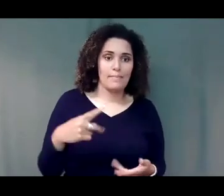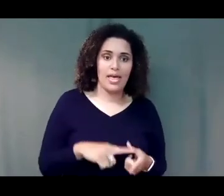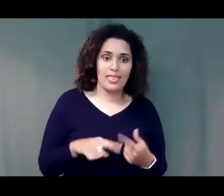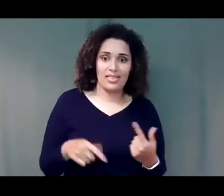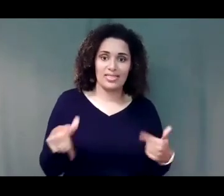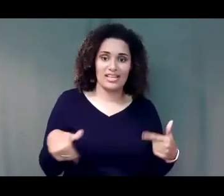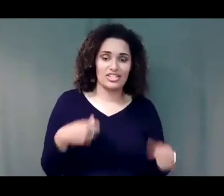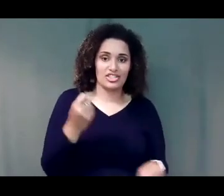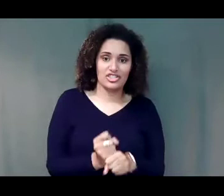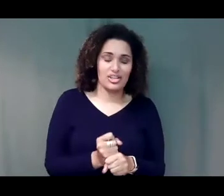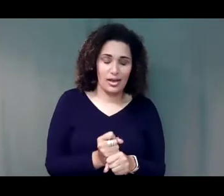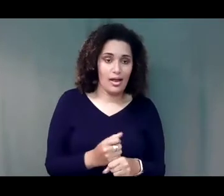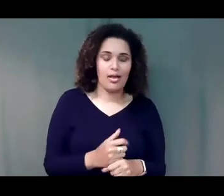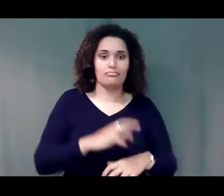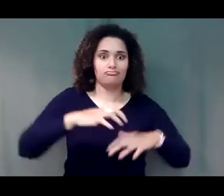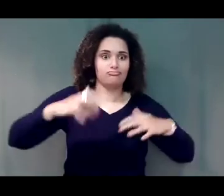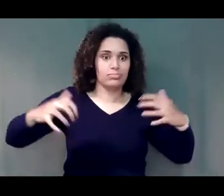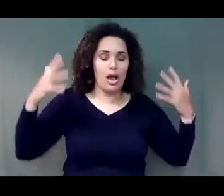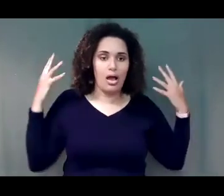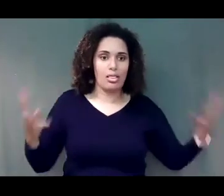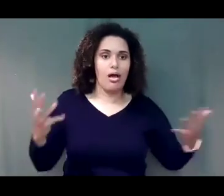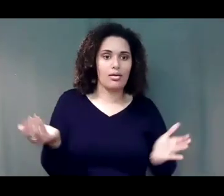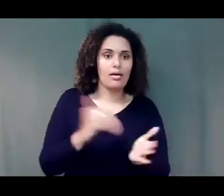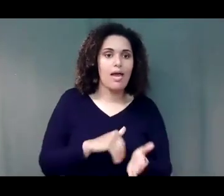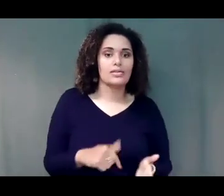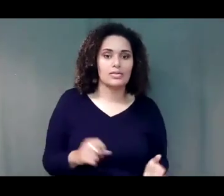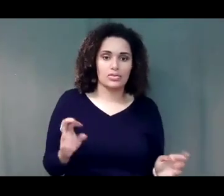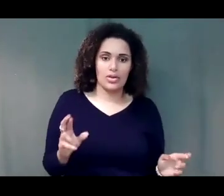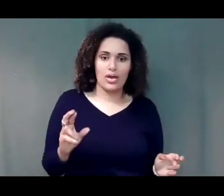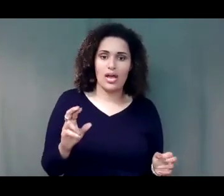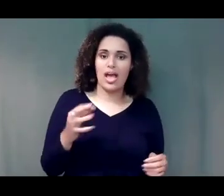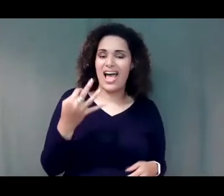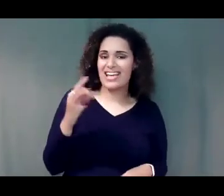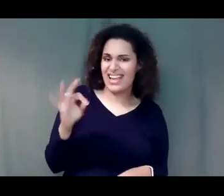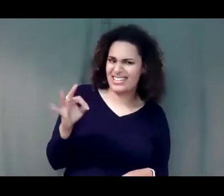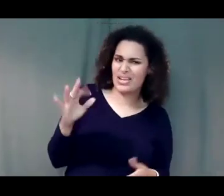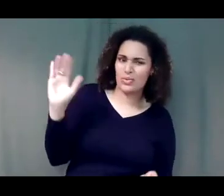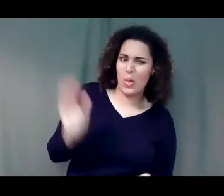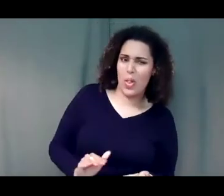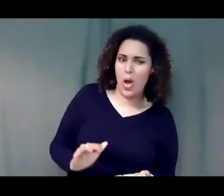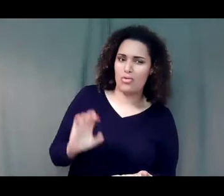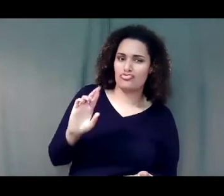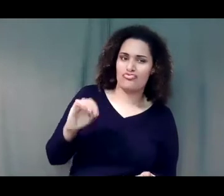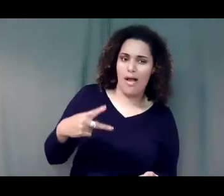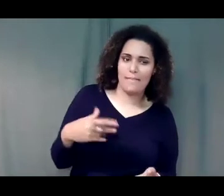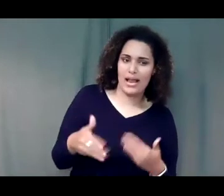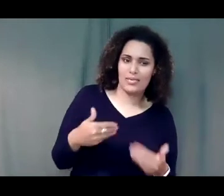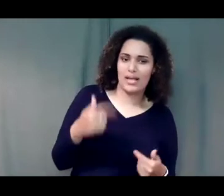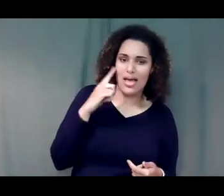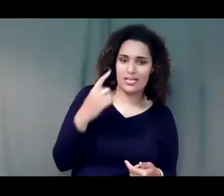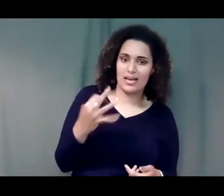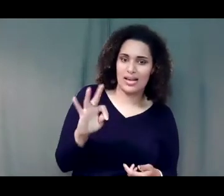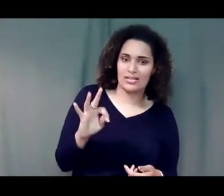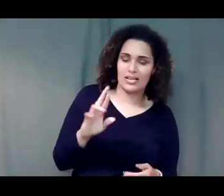a huge amount of Viognier again. So I'm hoping. 19 had a low crop on a lot of things. So 19 was kind of strange, I think, in reaction